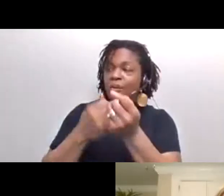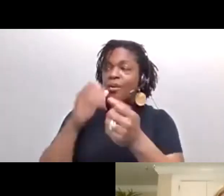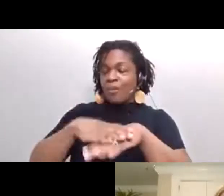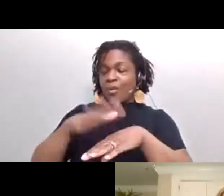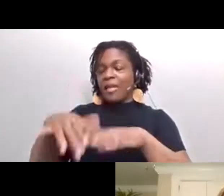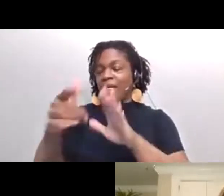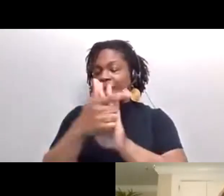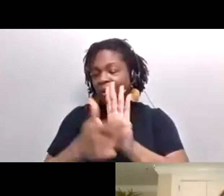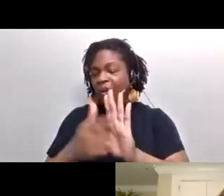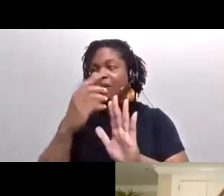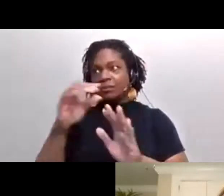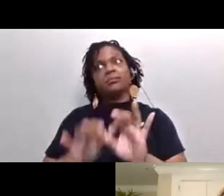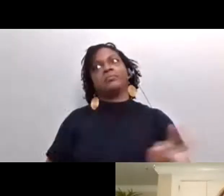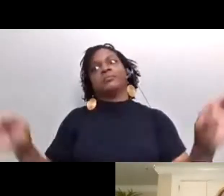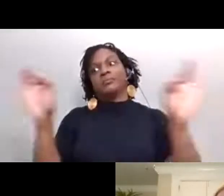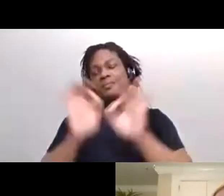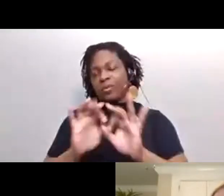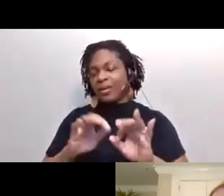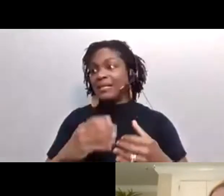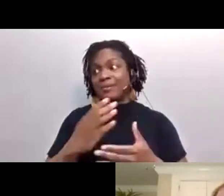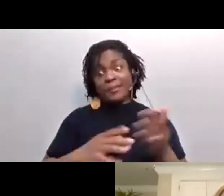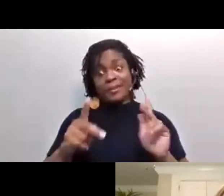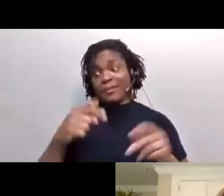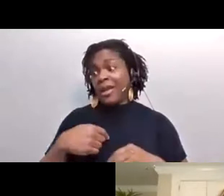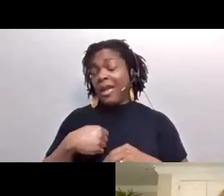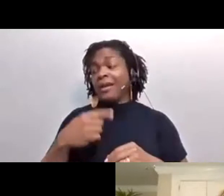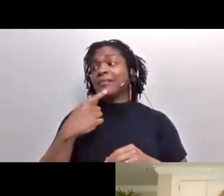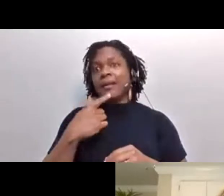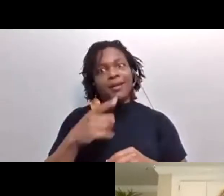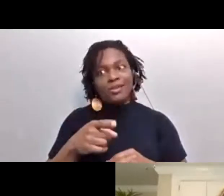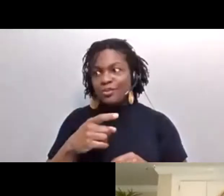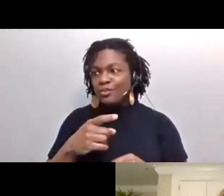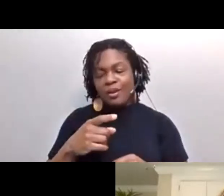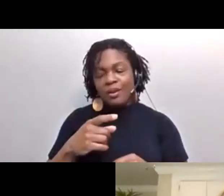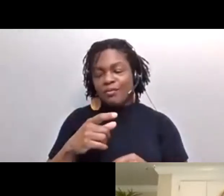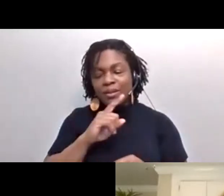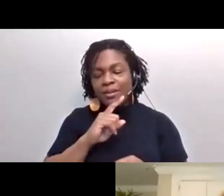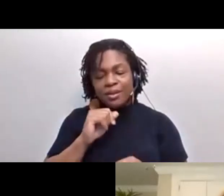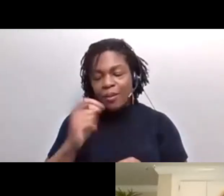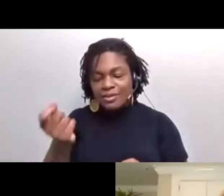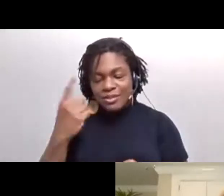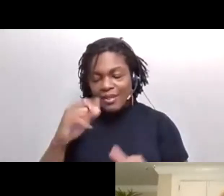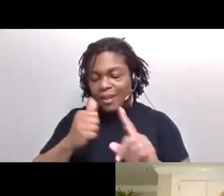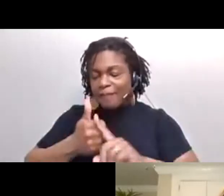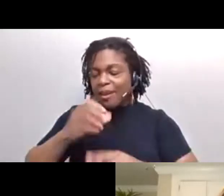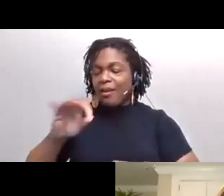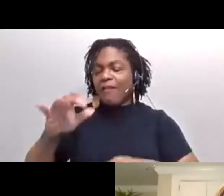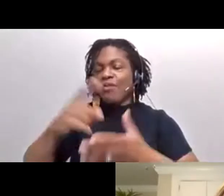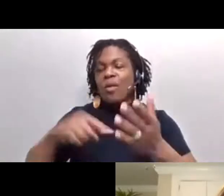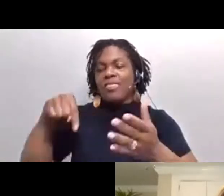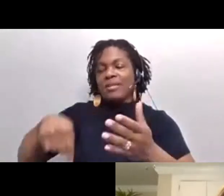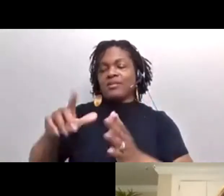And I tell people, I said, I don't think you understand the impact of what this really does, especially in the essence